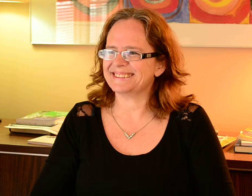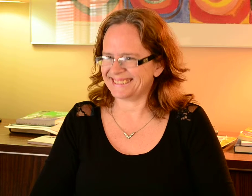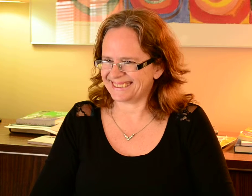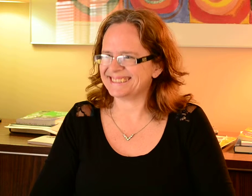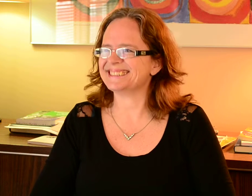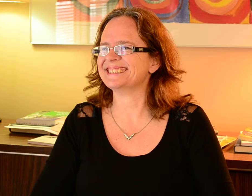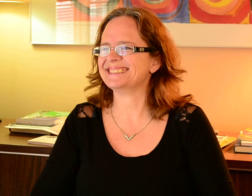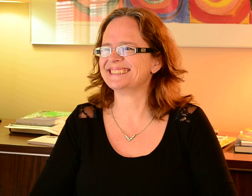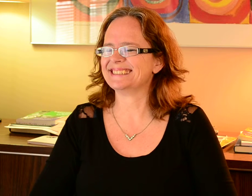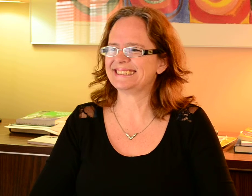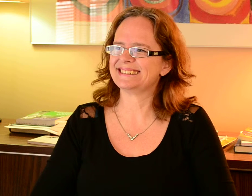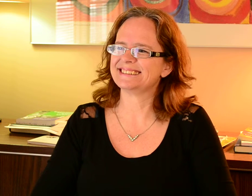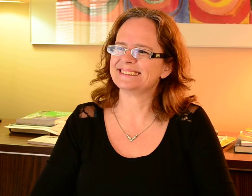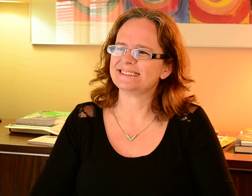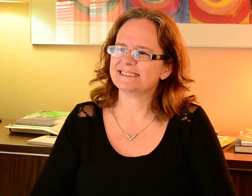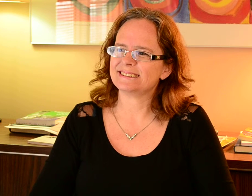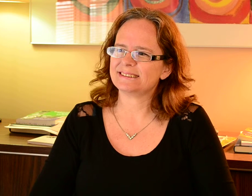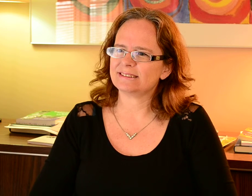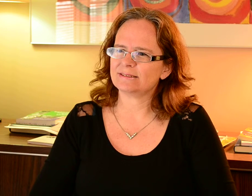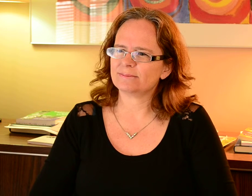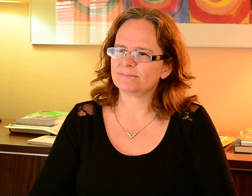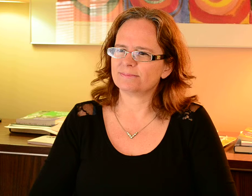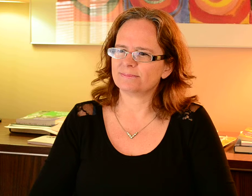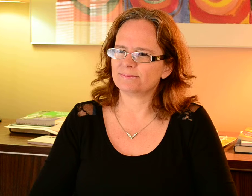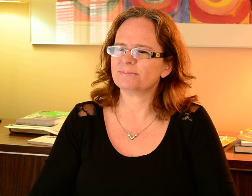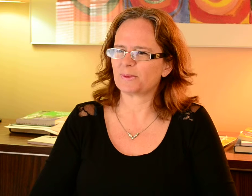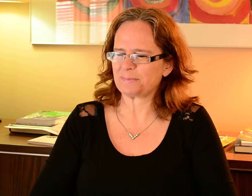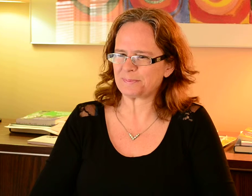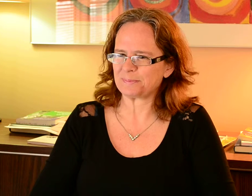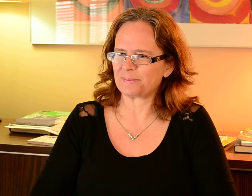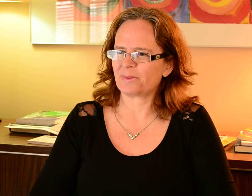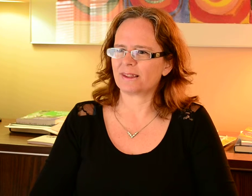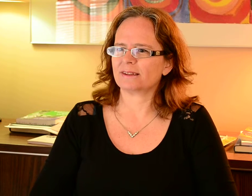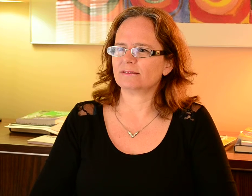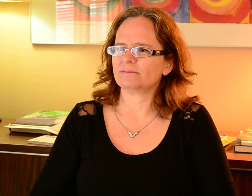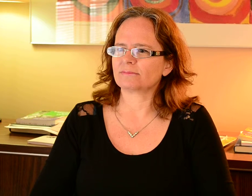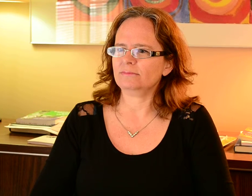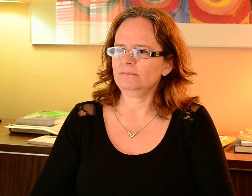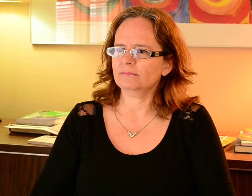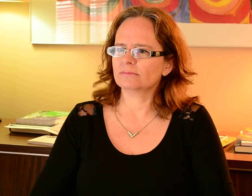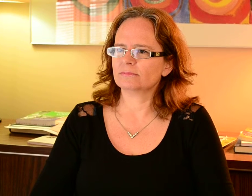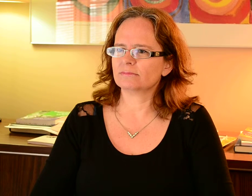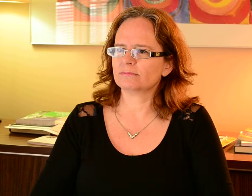Okay. But before we talk about that, have you been in other businesses? What have you done for your career?